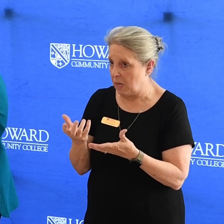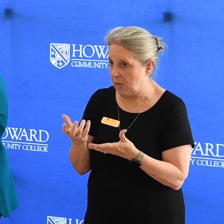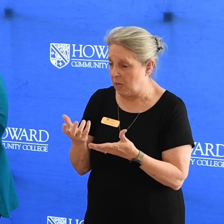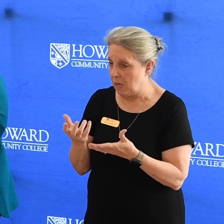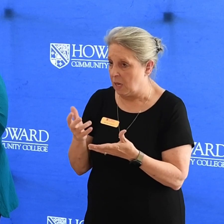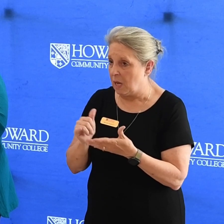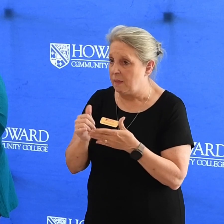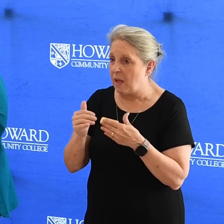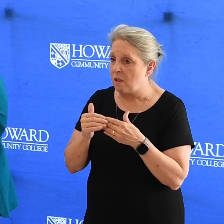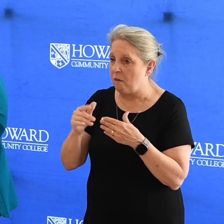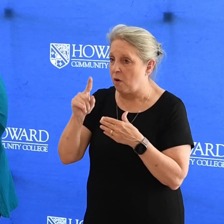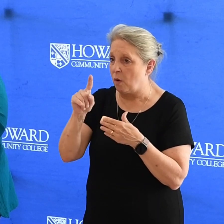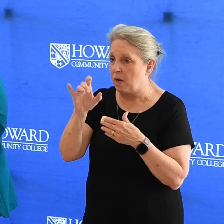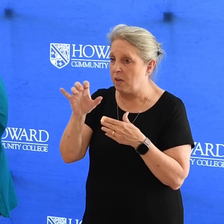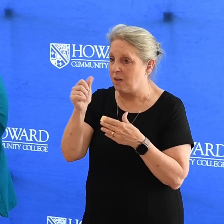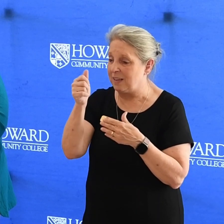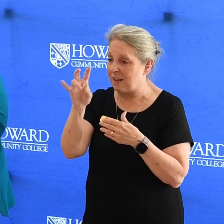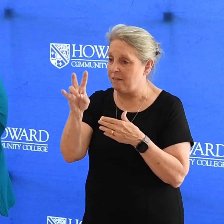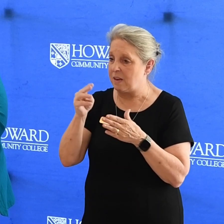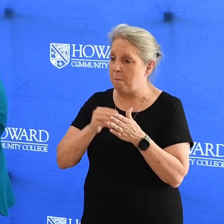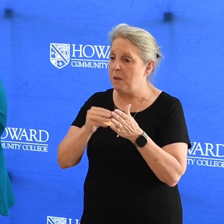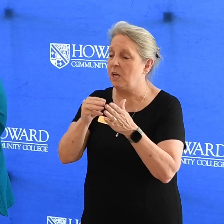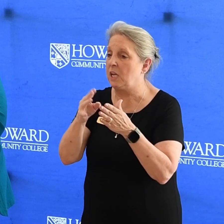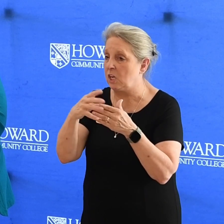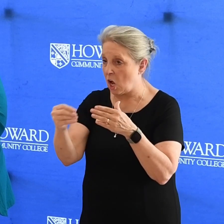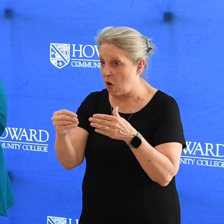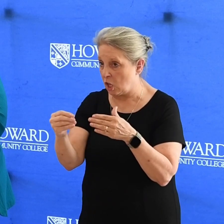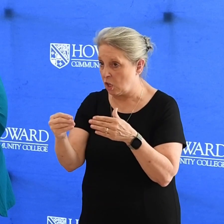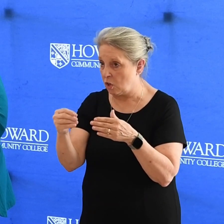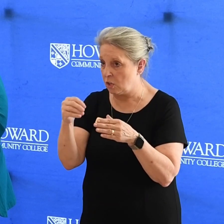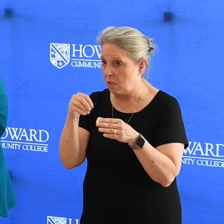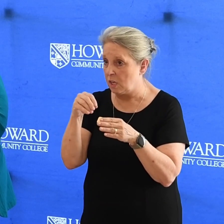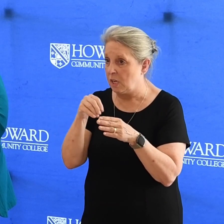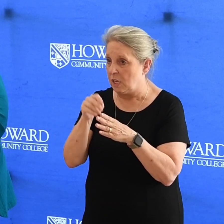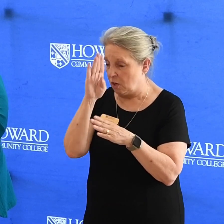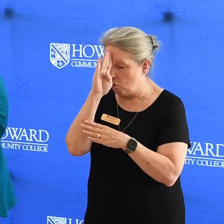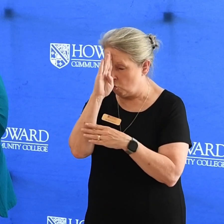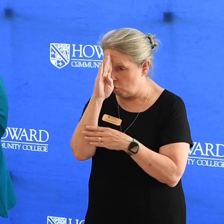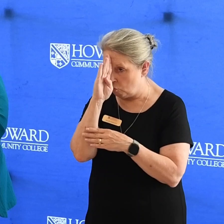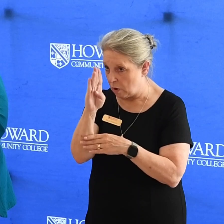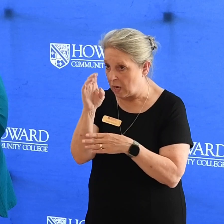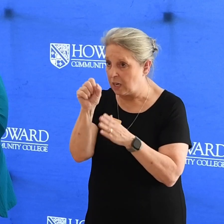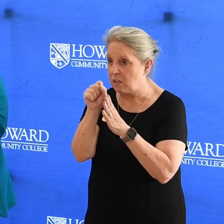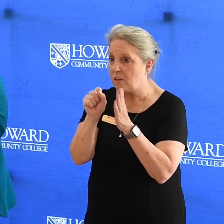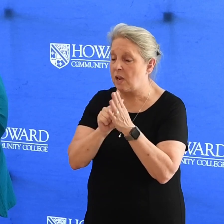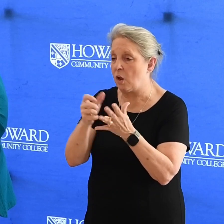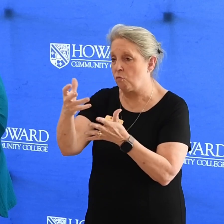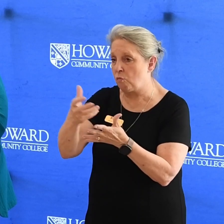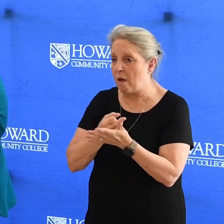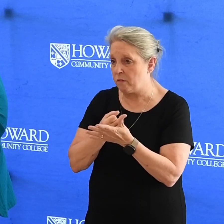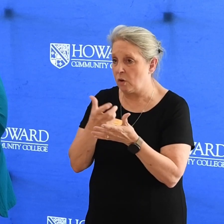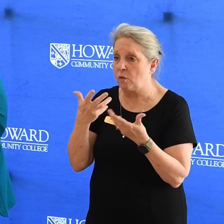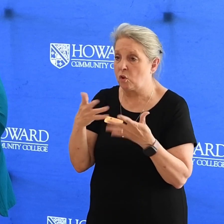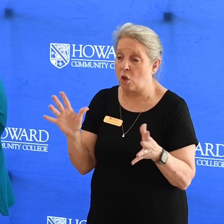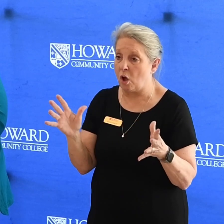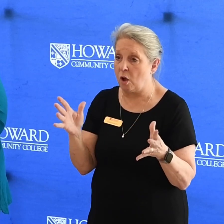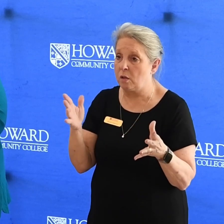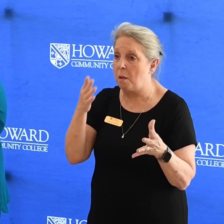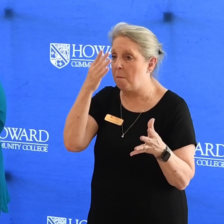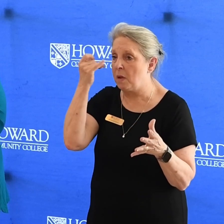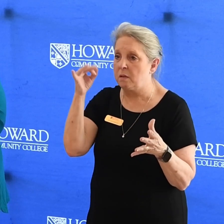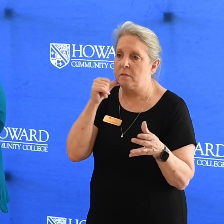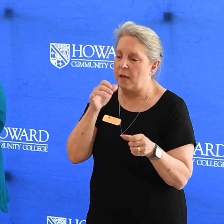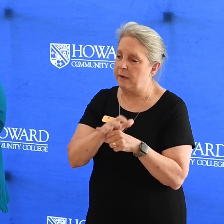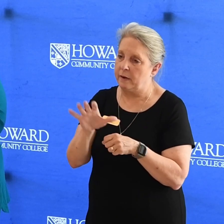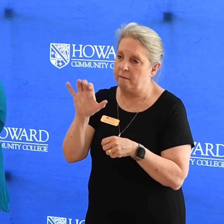And that's over $117 million in direct state revenue that's lost because of the lack of